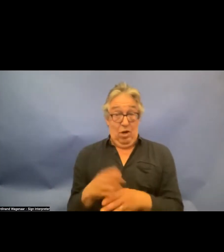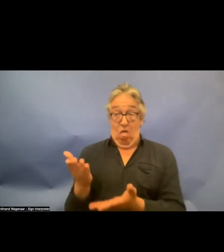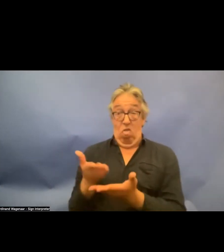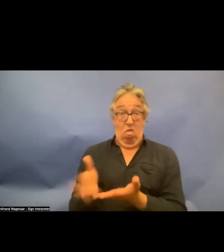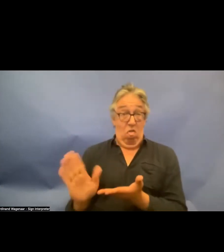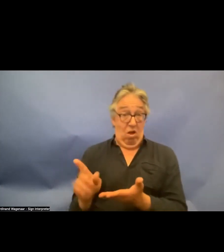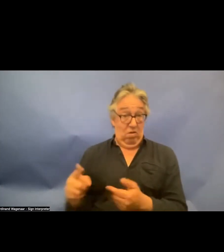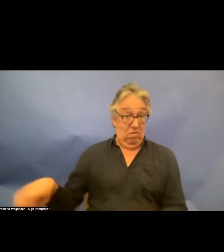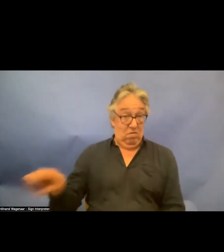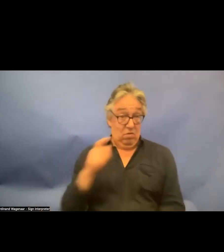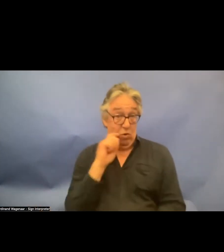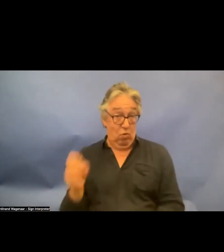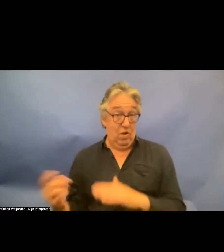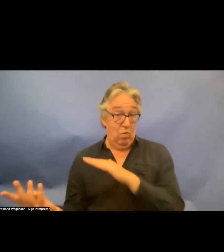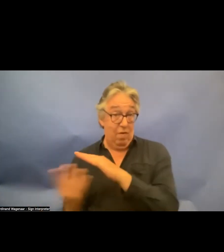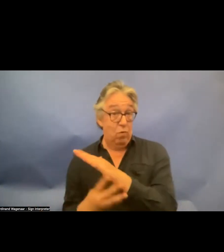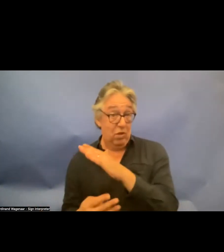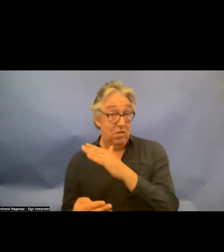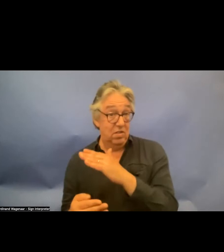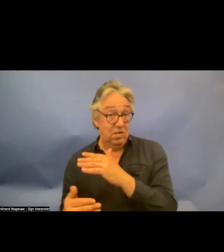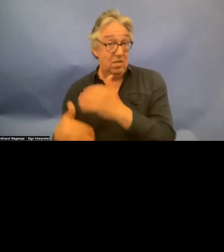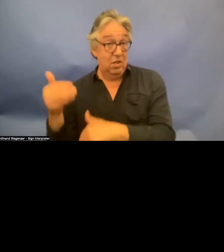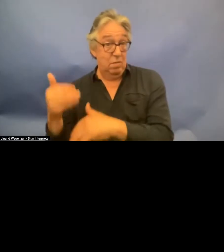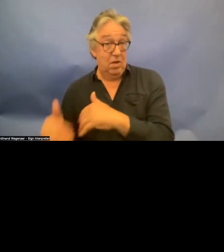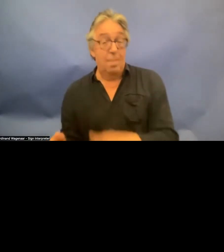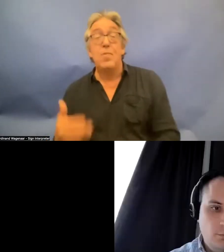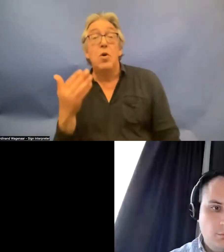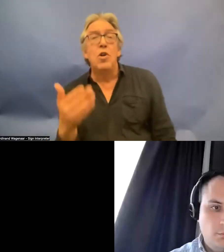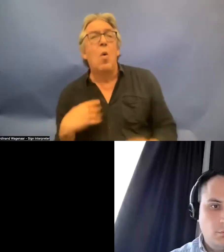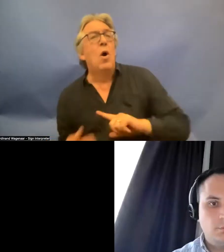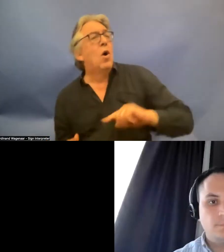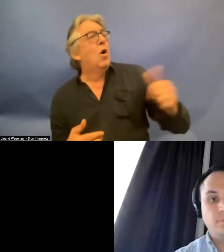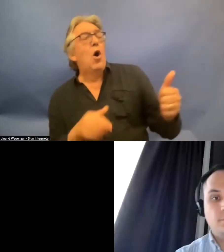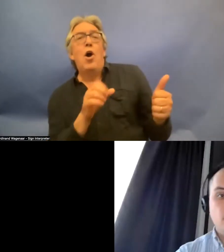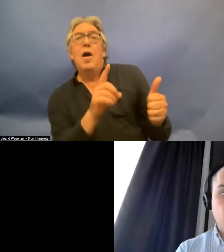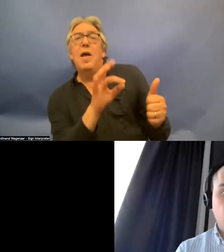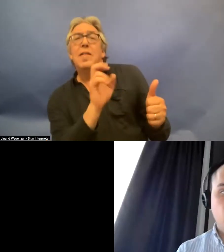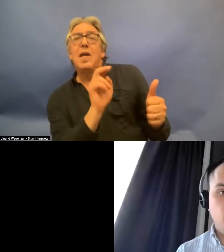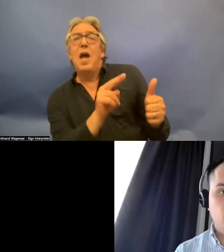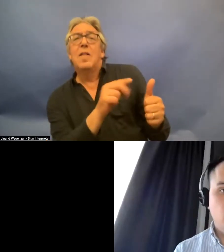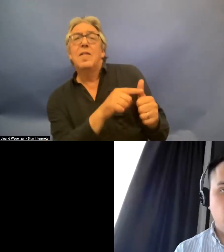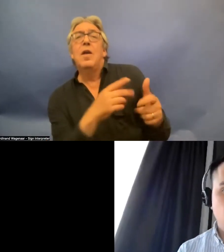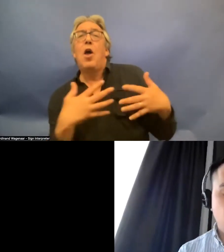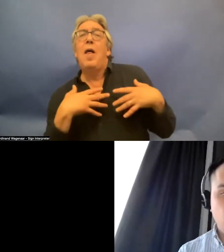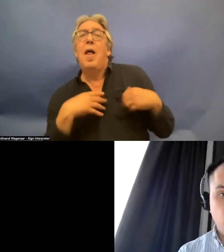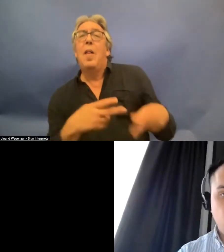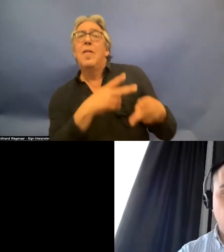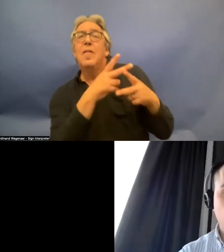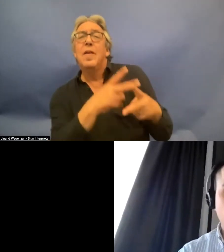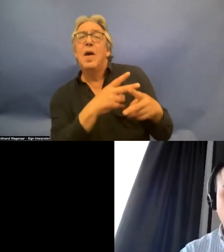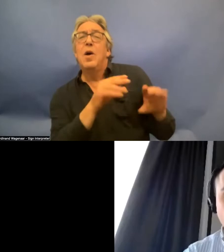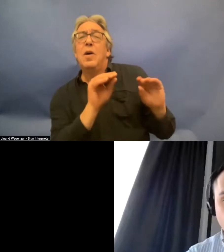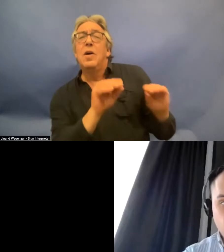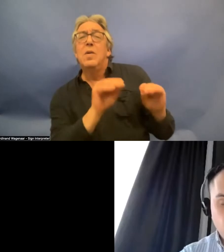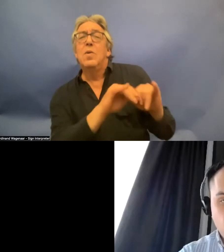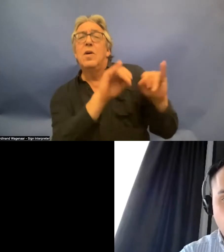and present Adrian Goretsky from the Healthcare Education Institute, who will speak